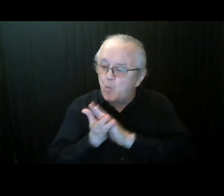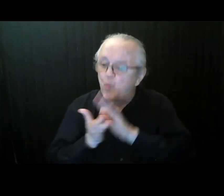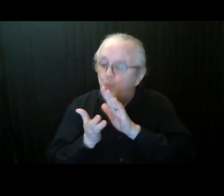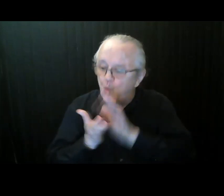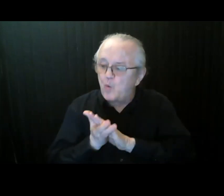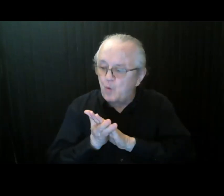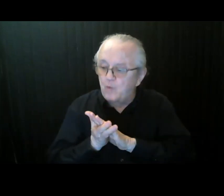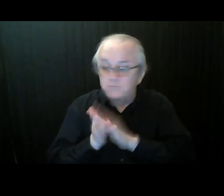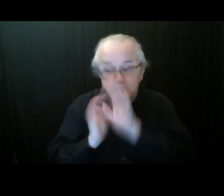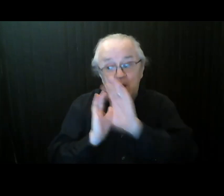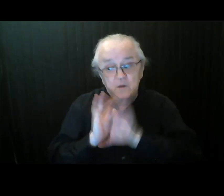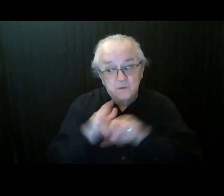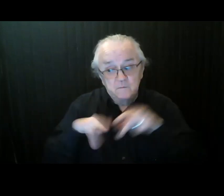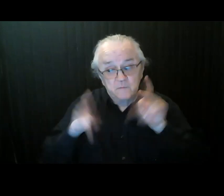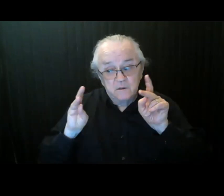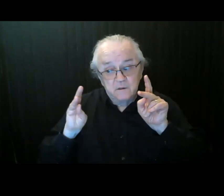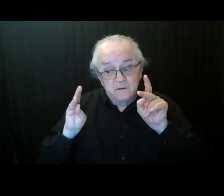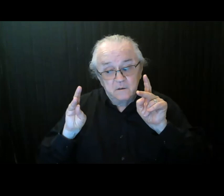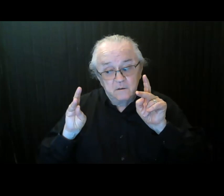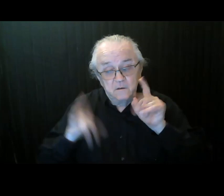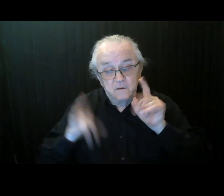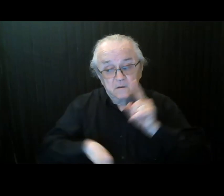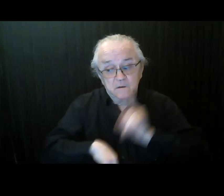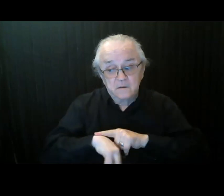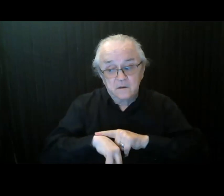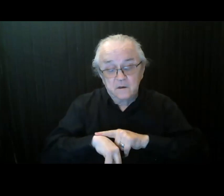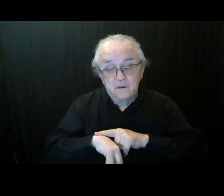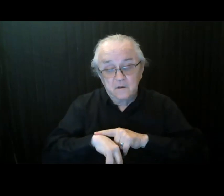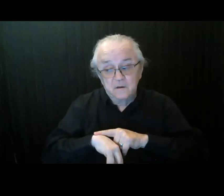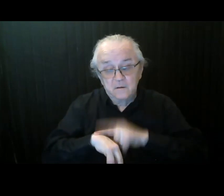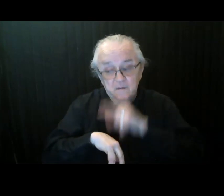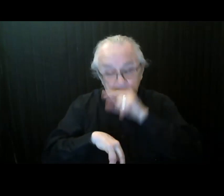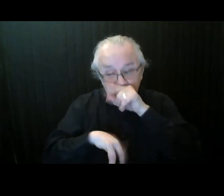under the Constitution, and it's time for him to learn to fly.